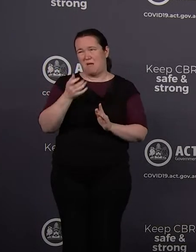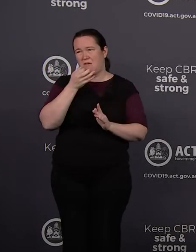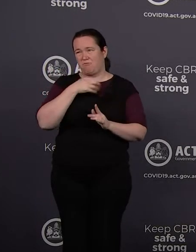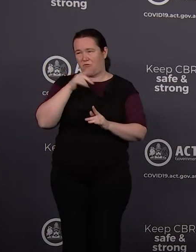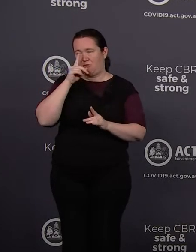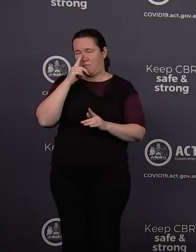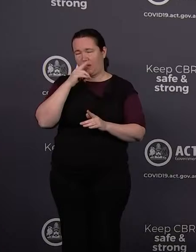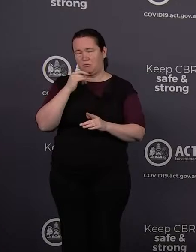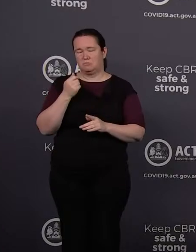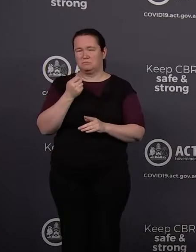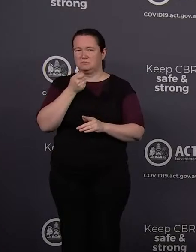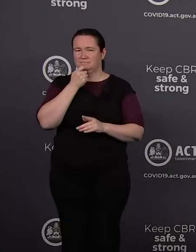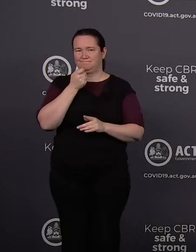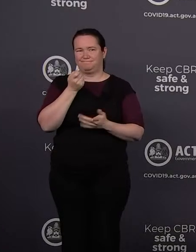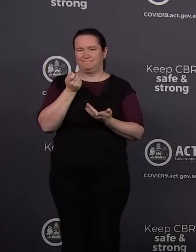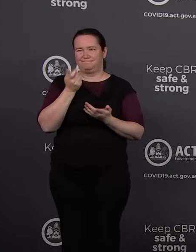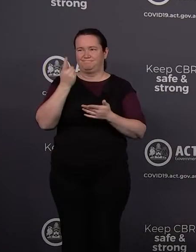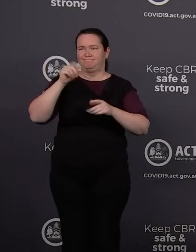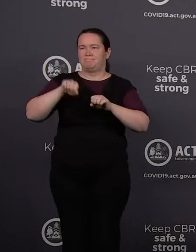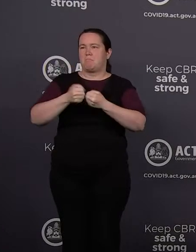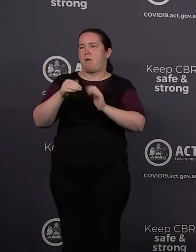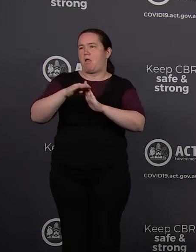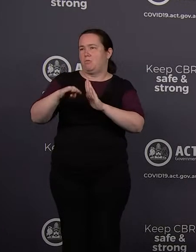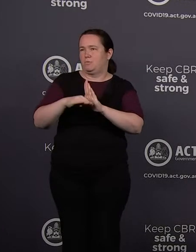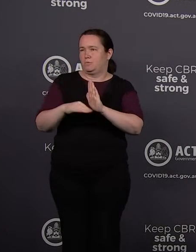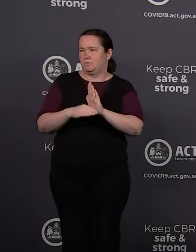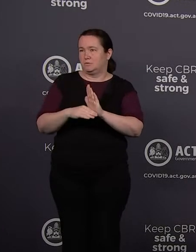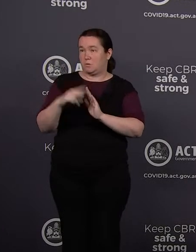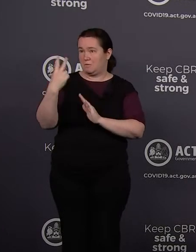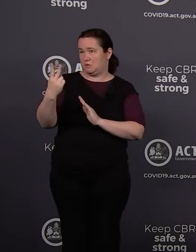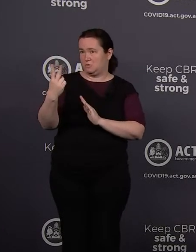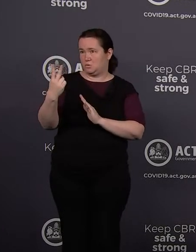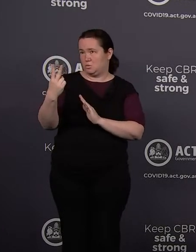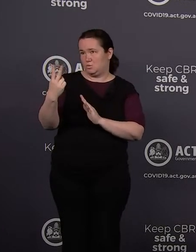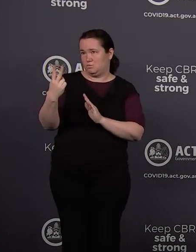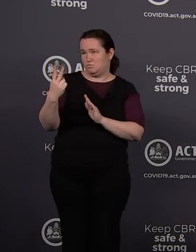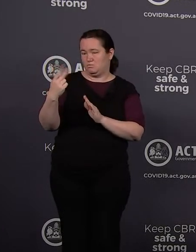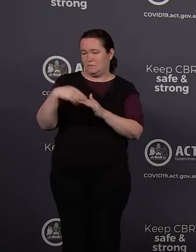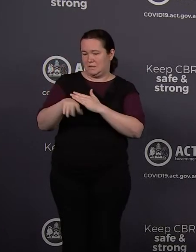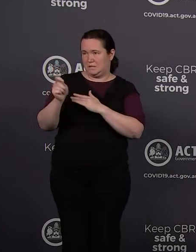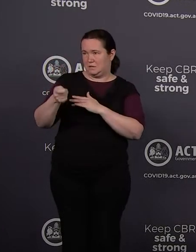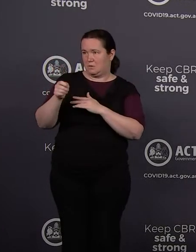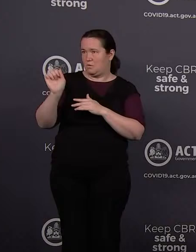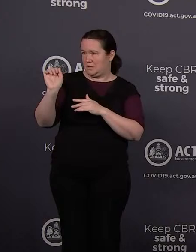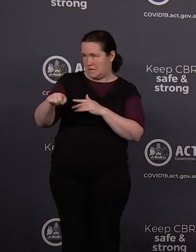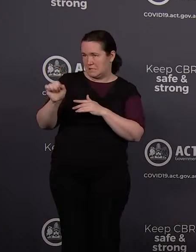have highlighted, who are facing a